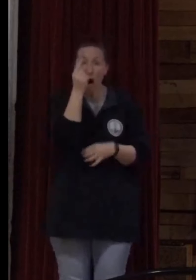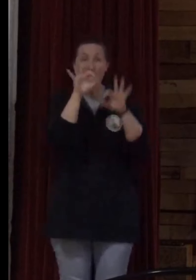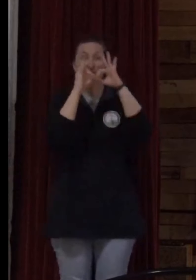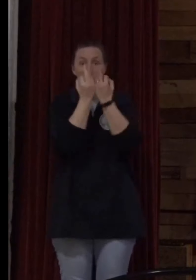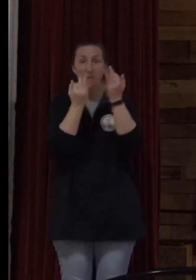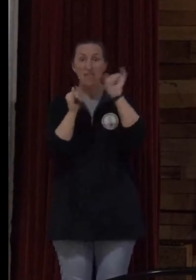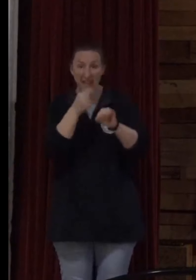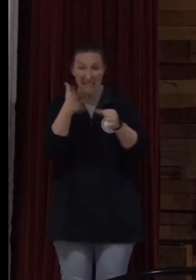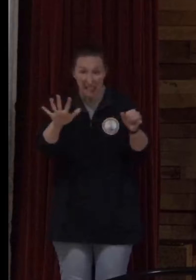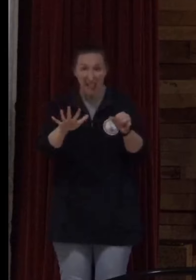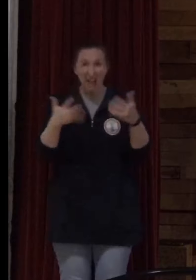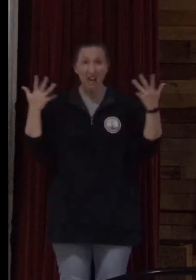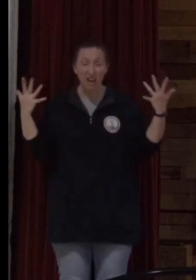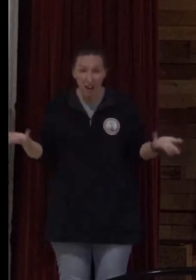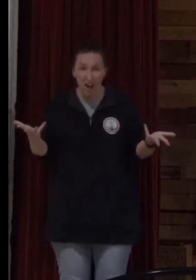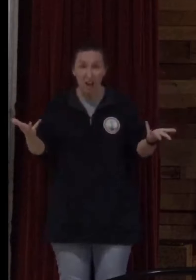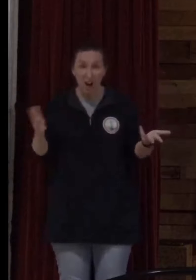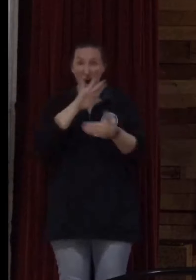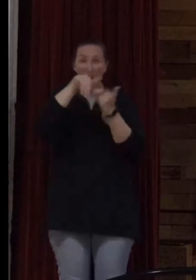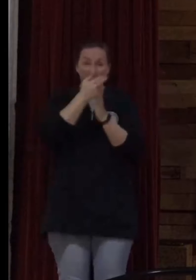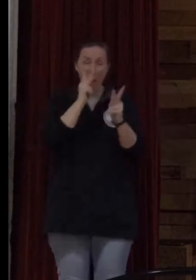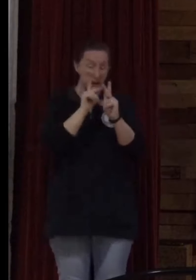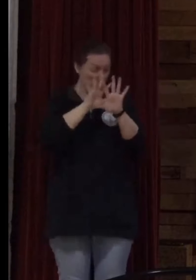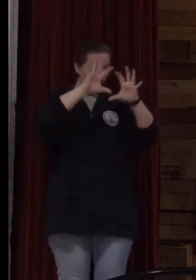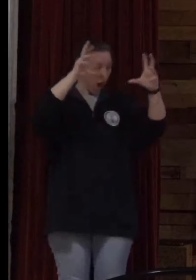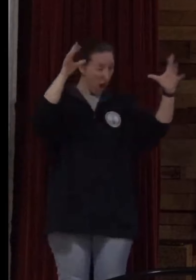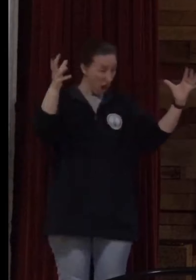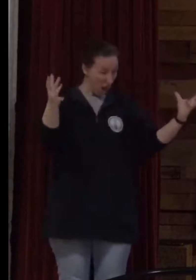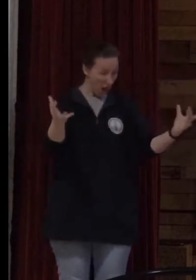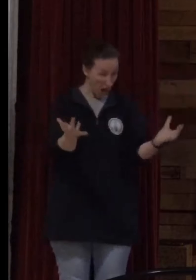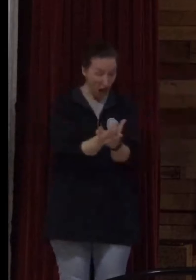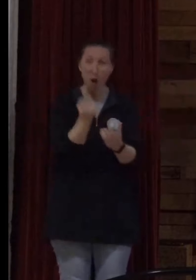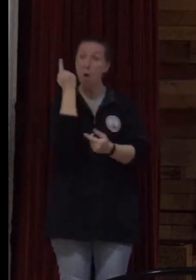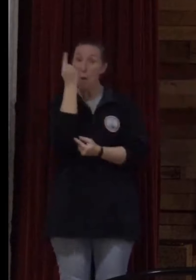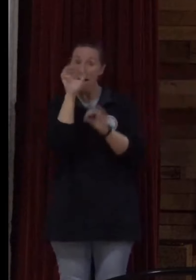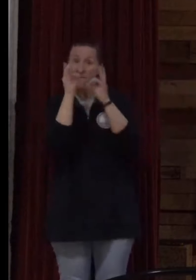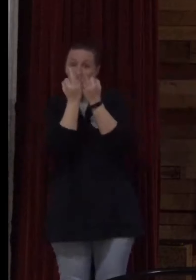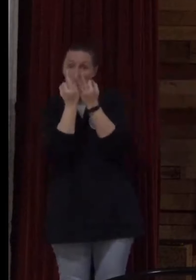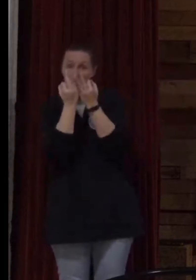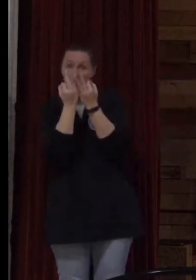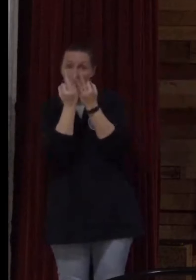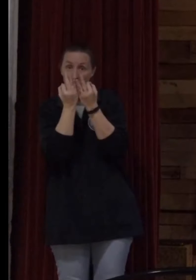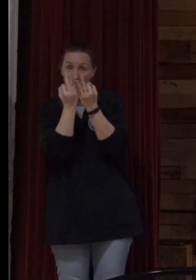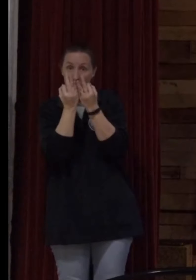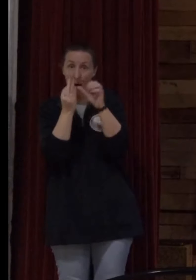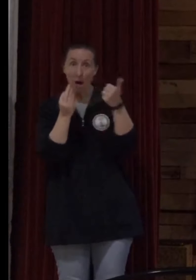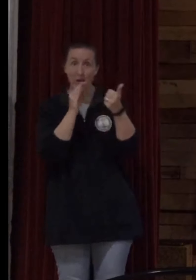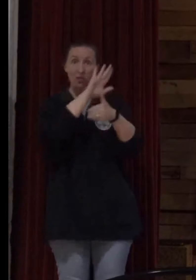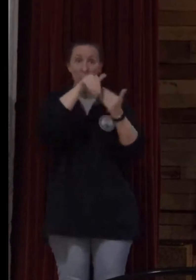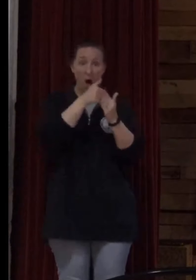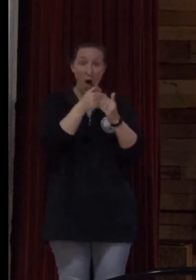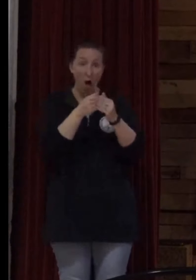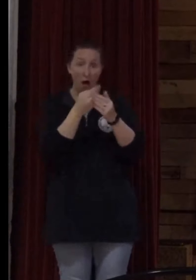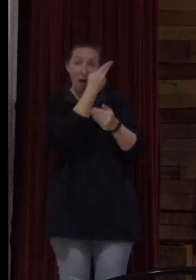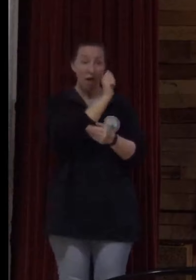Out of all the peoples of the earth, all of them went to hell.